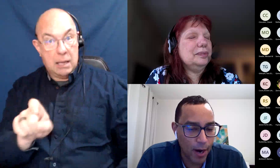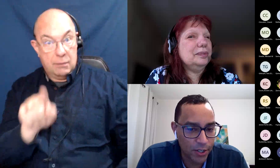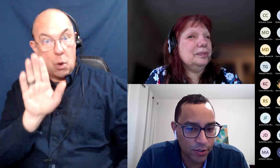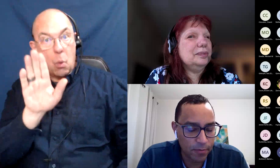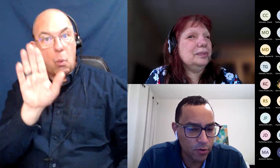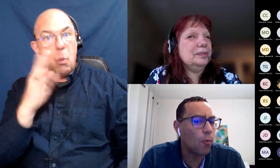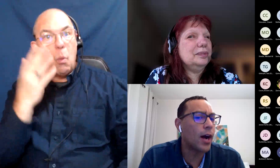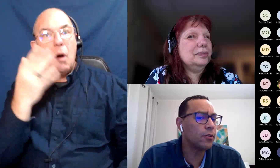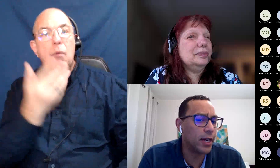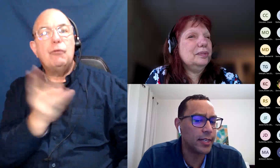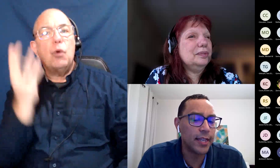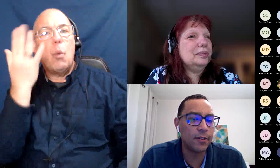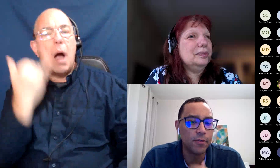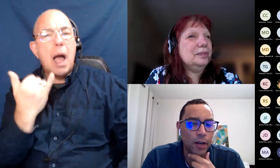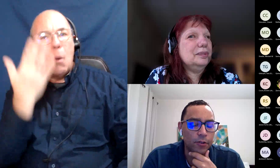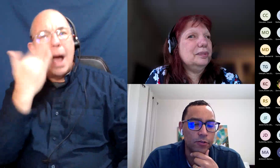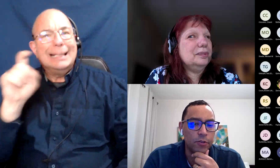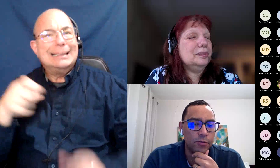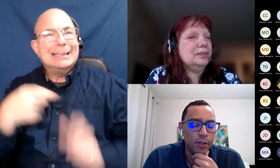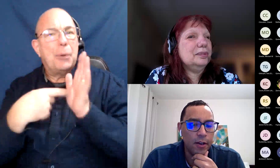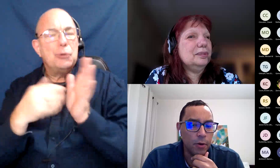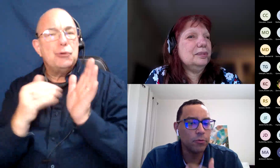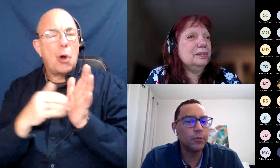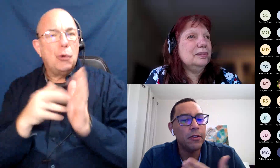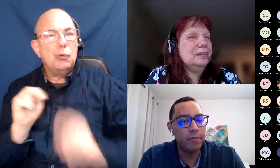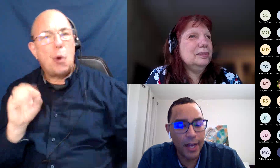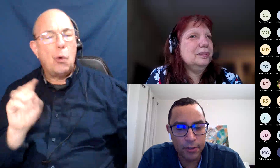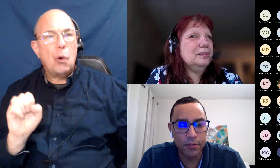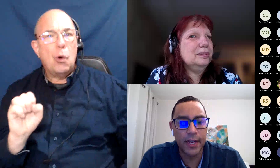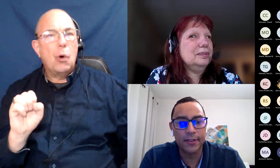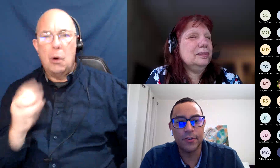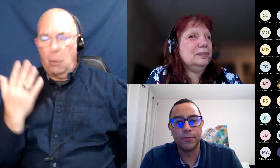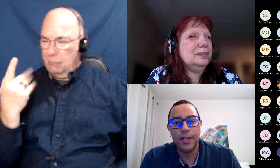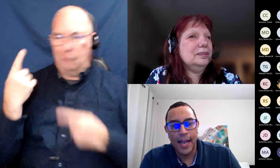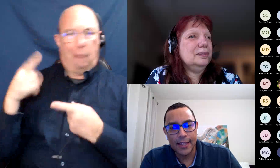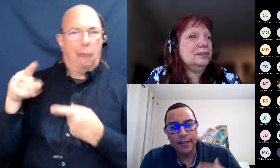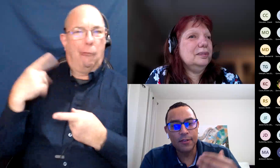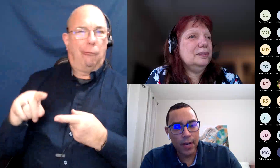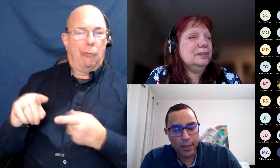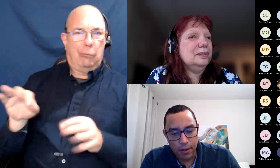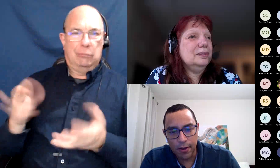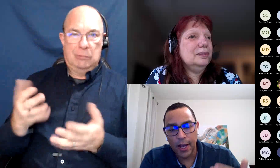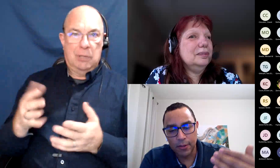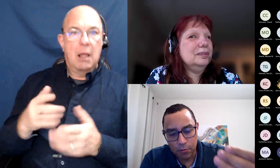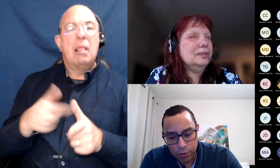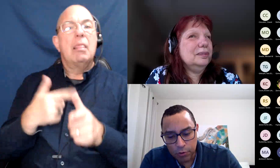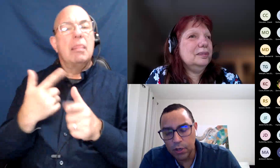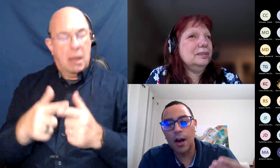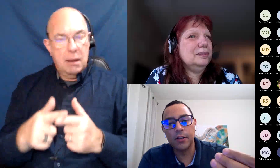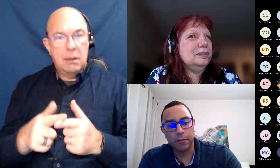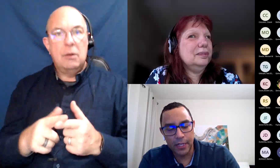why question. So why do I need that doctor's note? What will be the value of that note? And then go at the root cause of